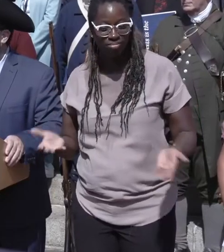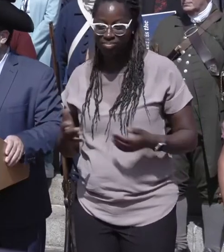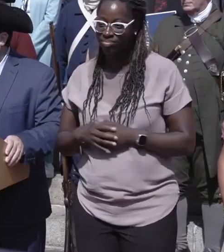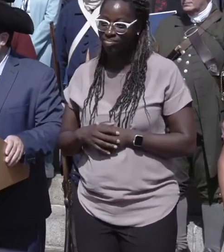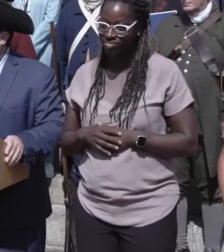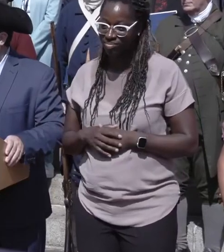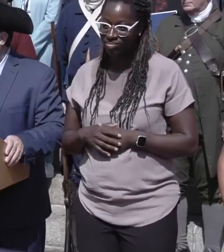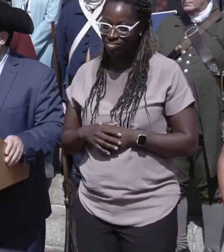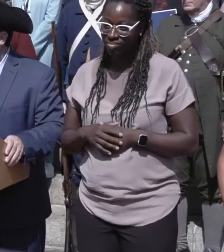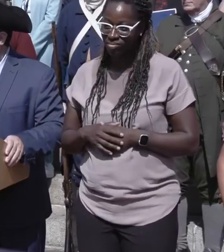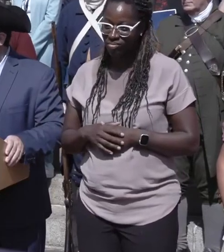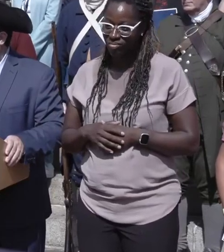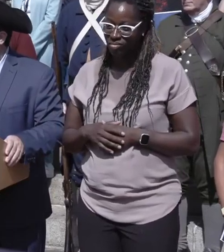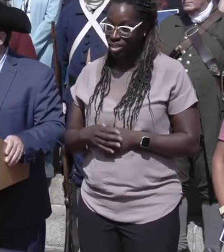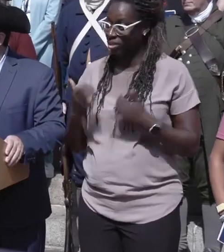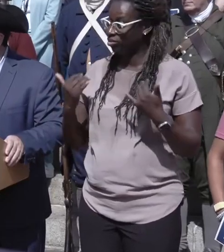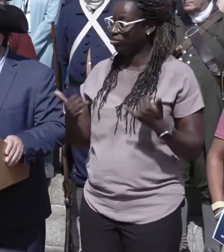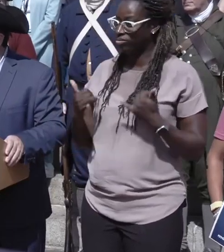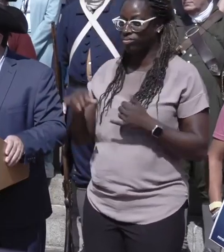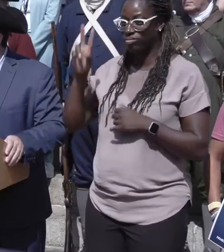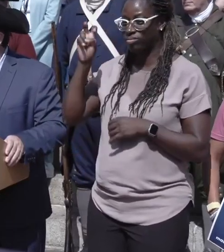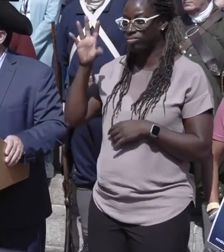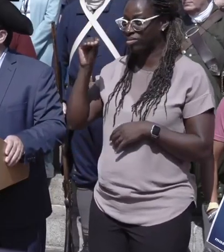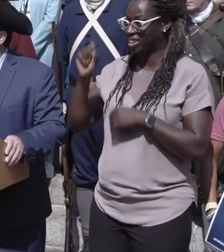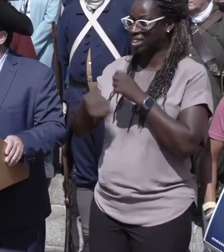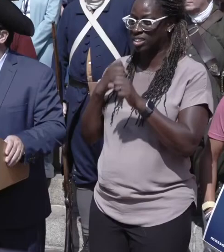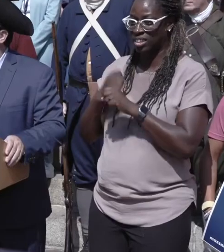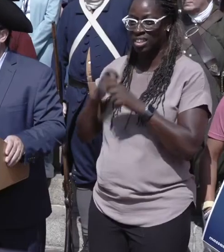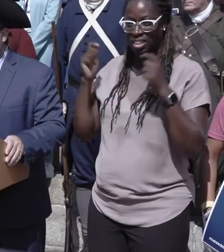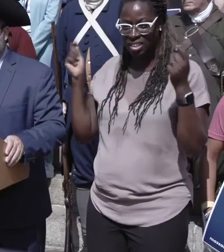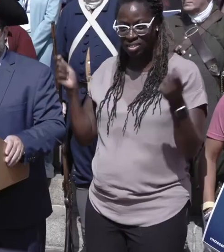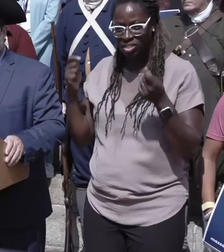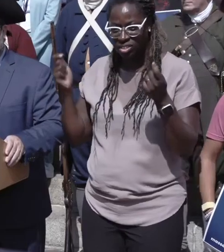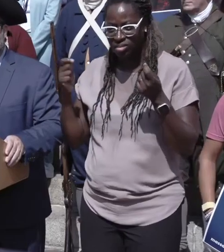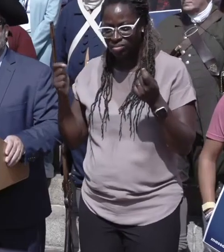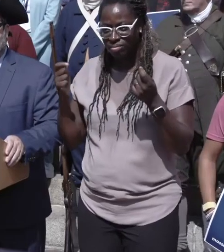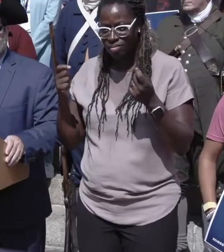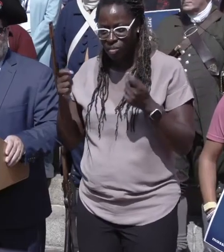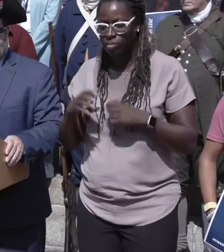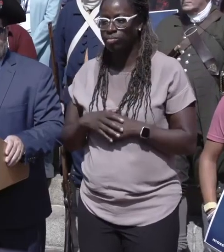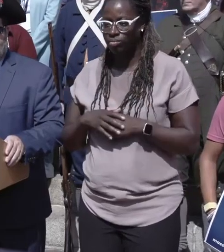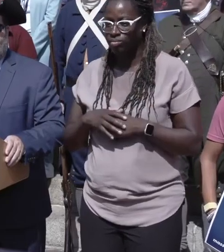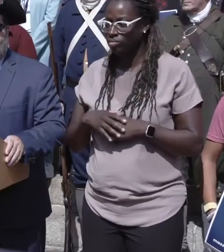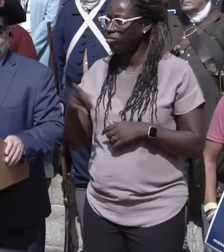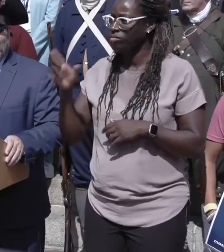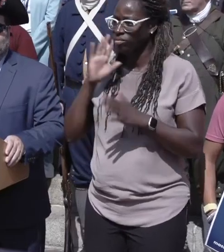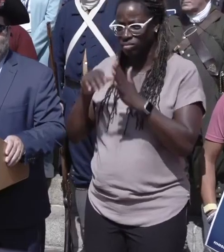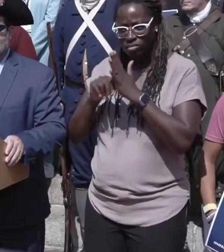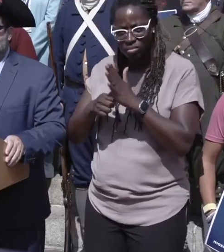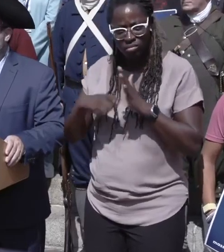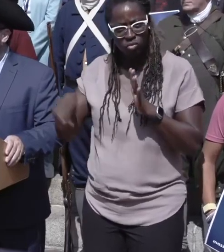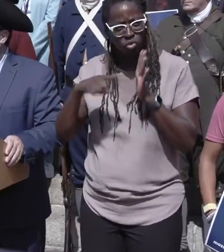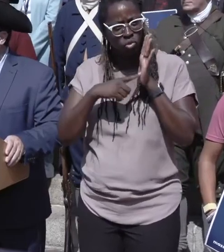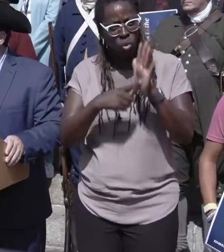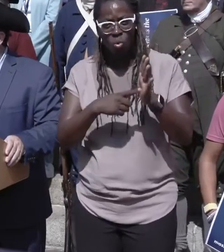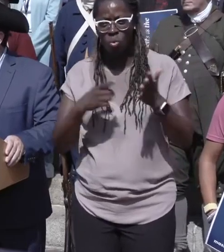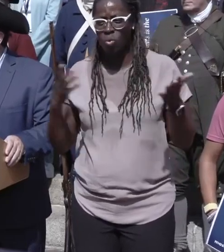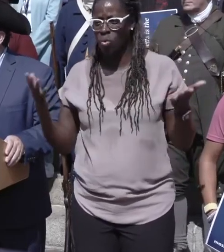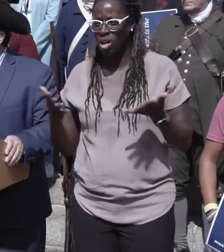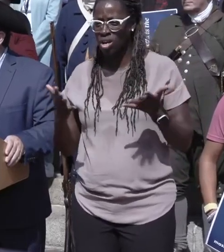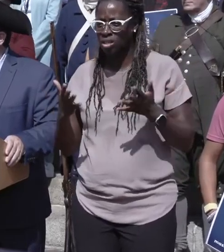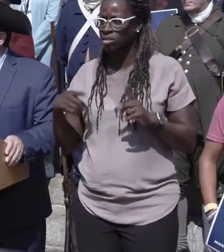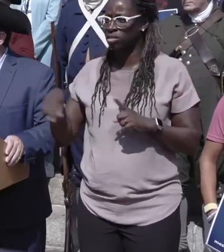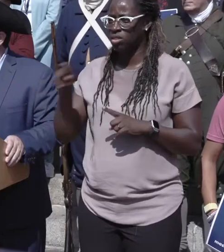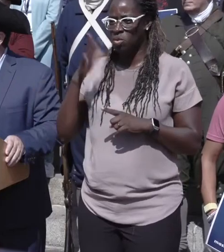the 250th anniversary coming up of that conception that we're going to showcase and spotlight what makes Massachusetts still